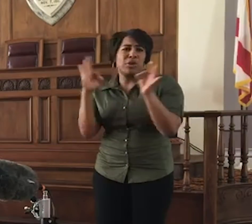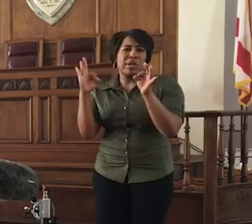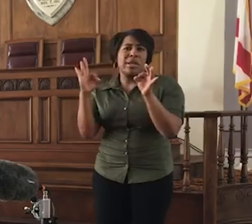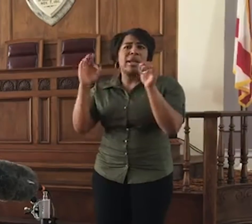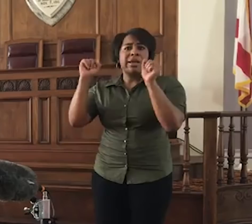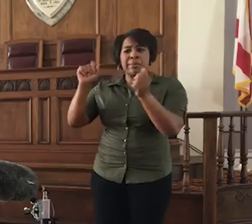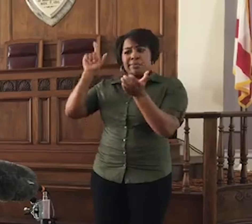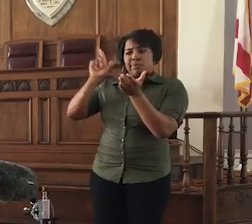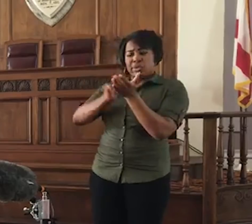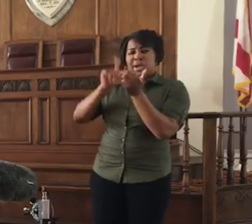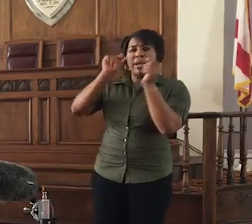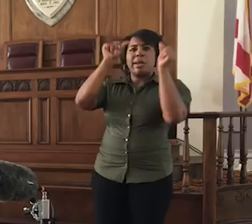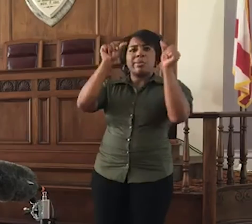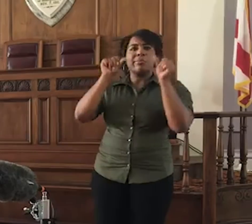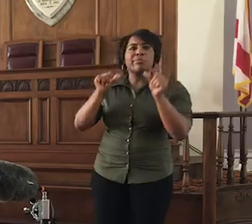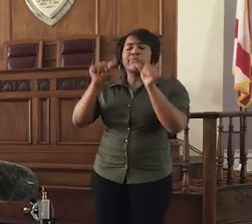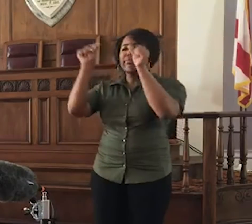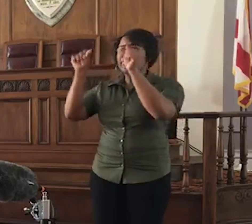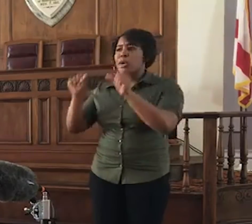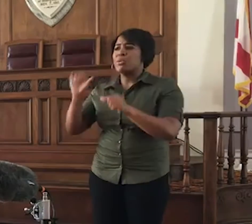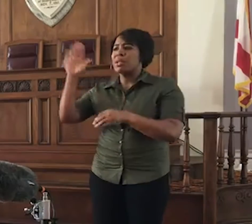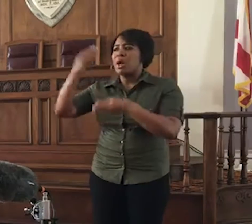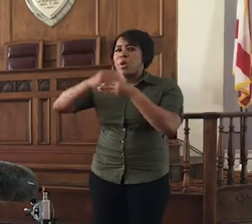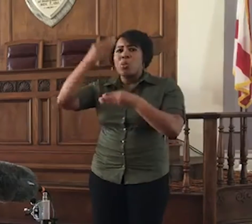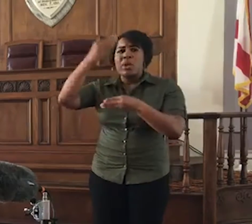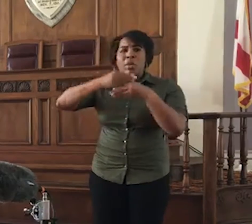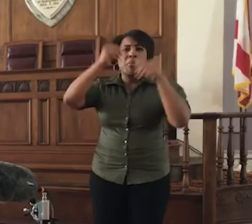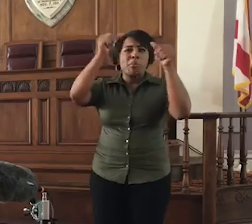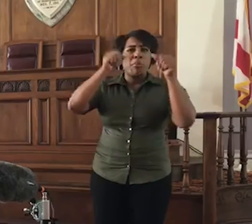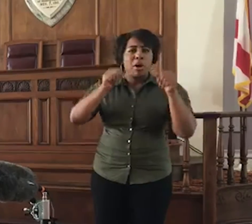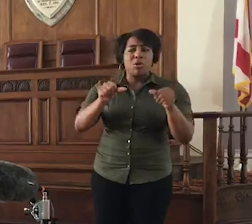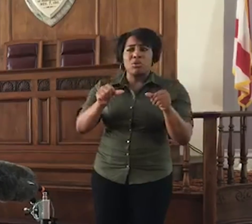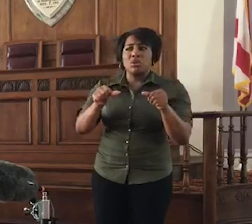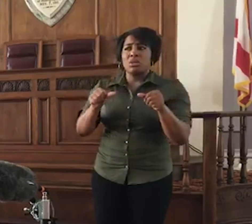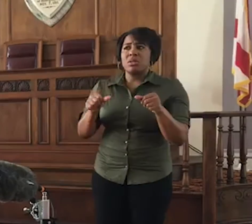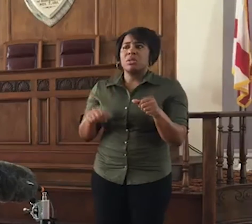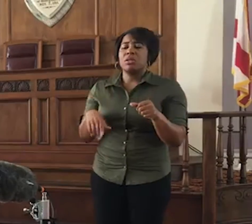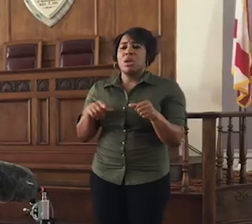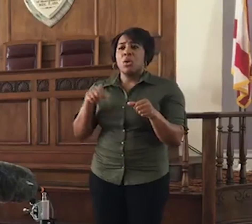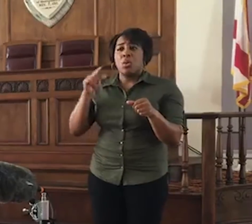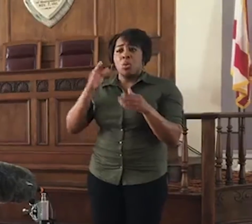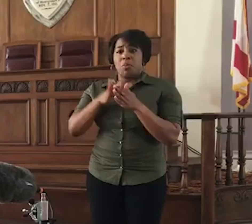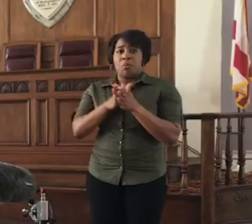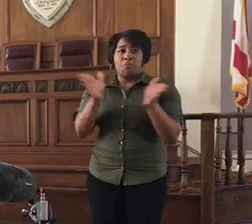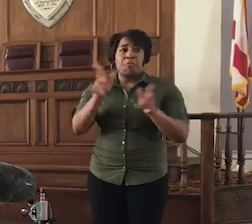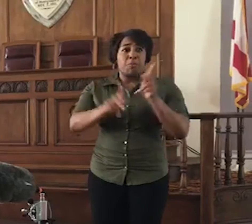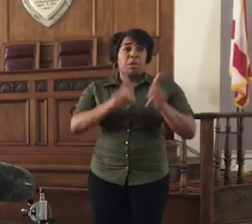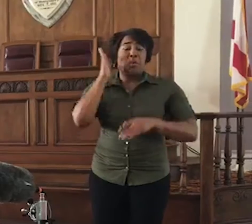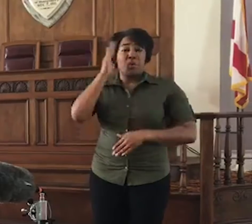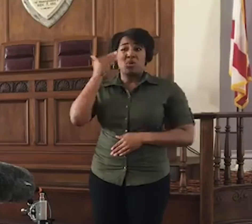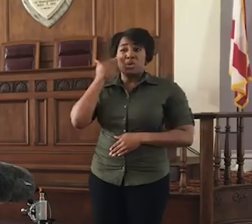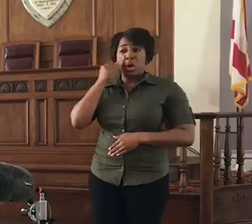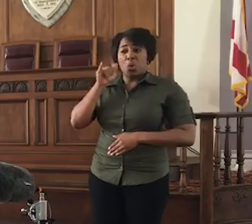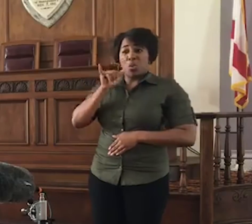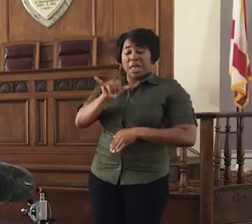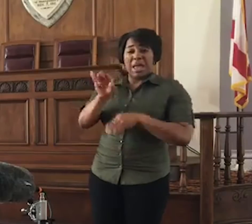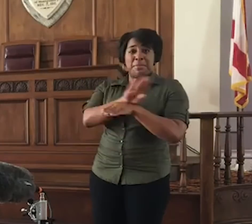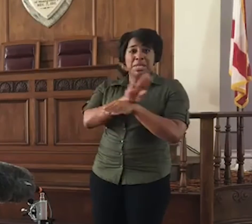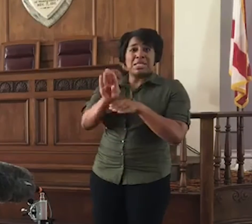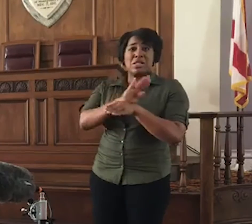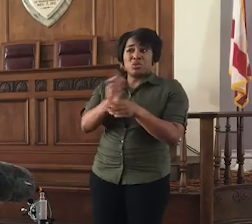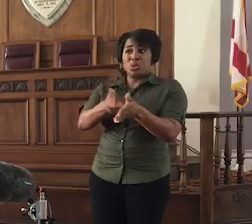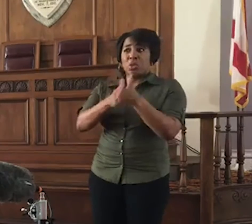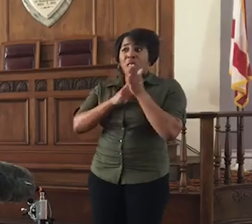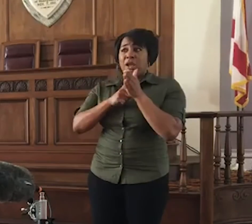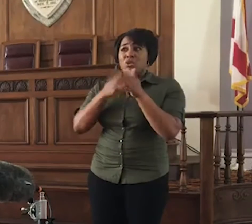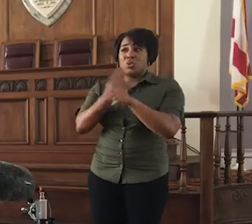and displayed in a window, letting the public know that that business requires a mask. These graphics